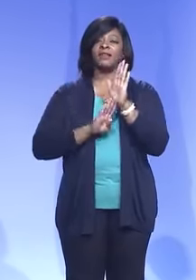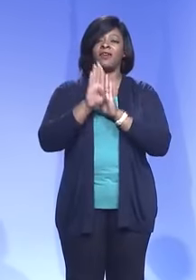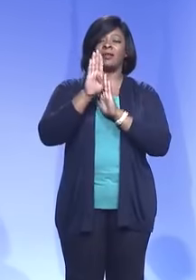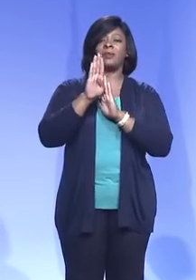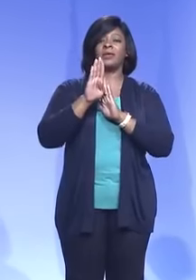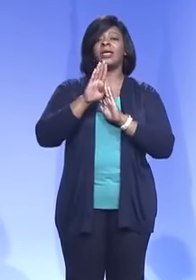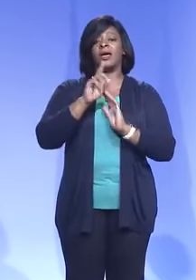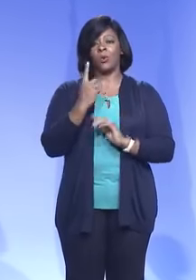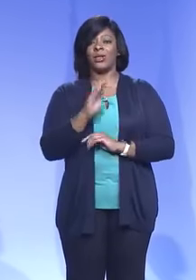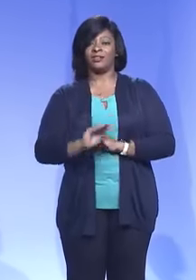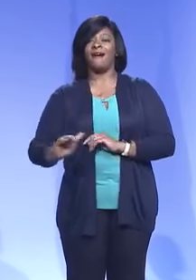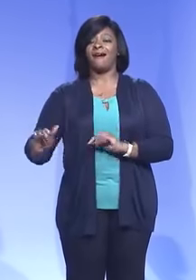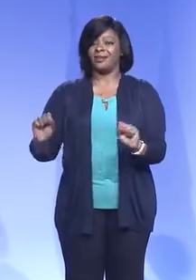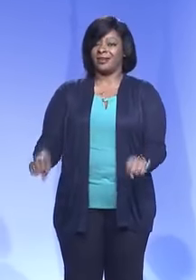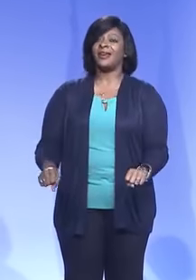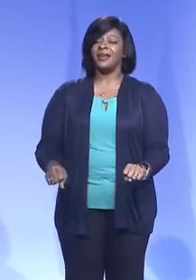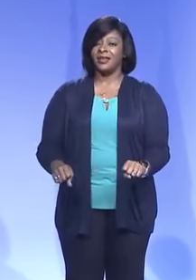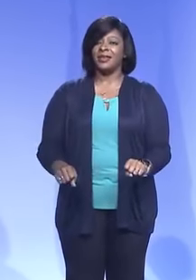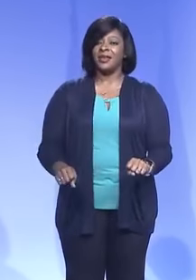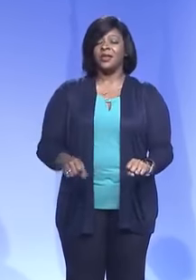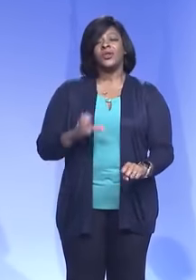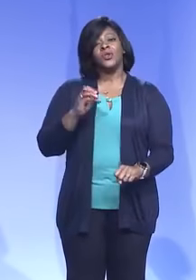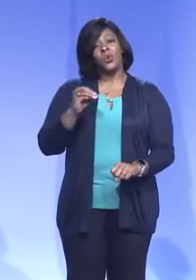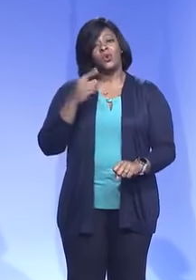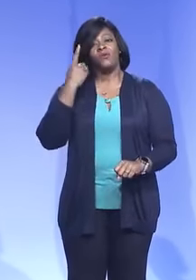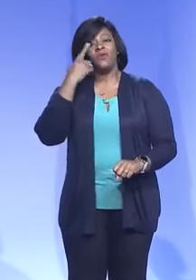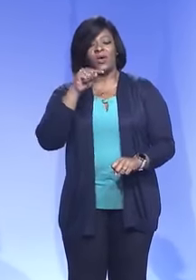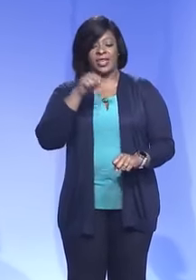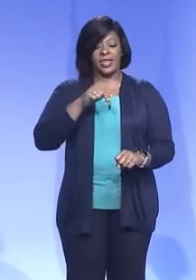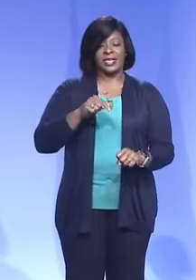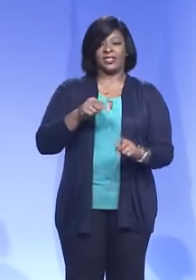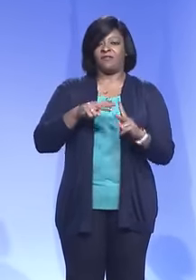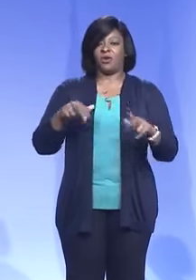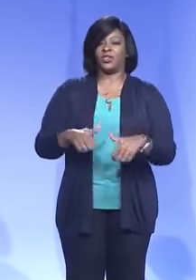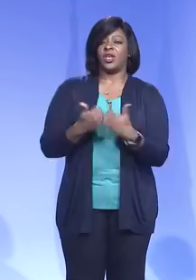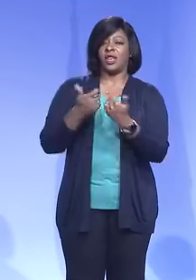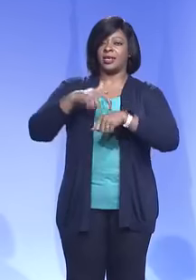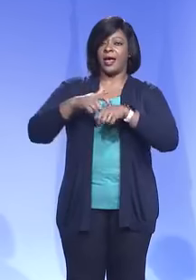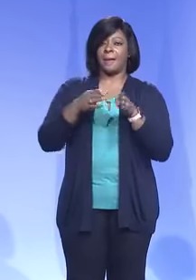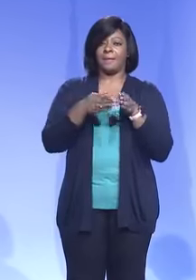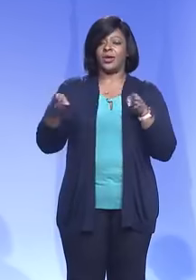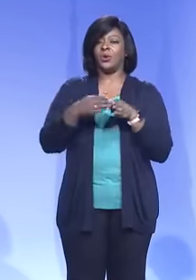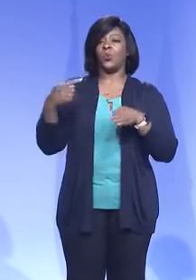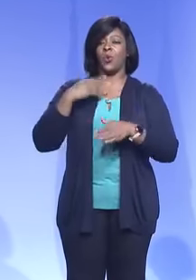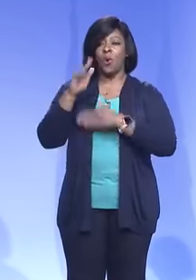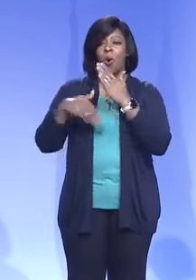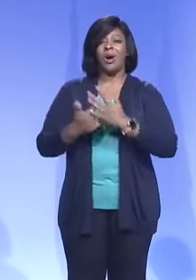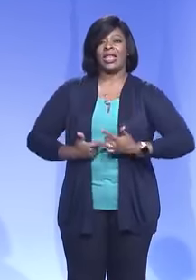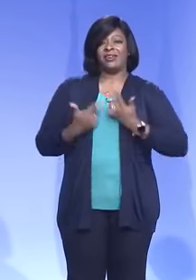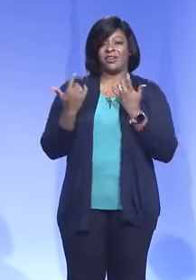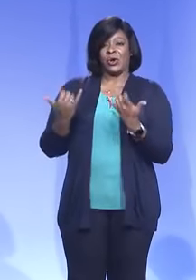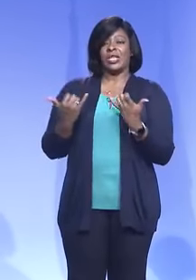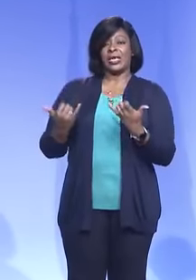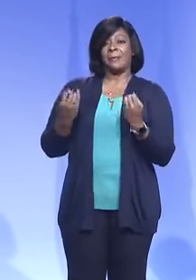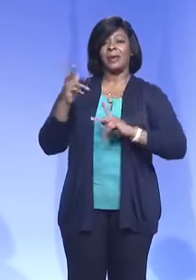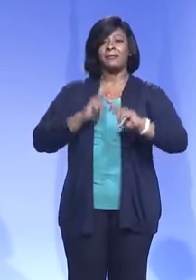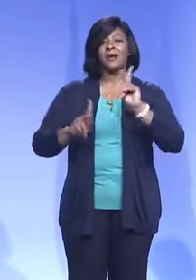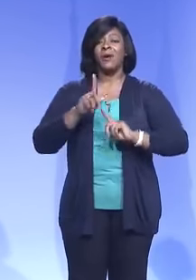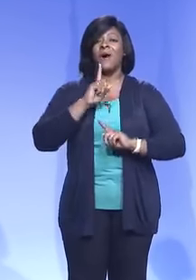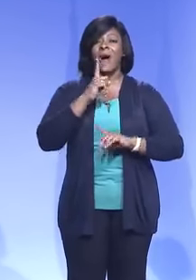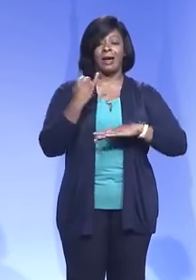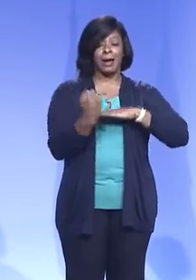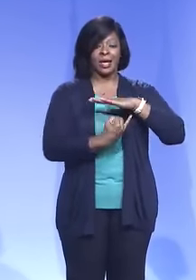whole child. And so in terms of this very challenging period in which we are all living, in which many people are